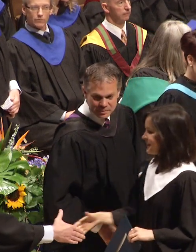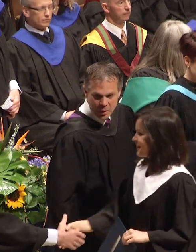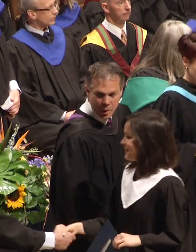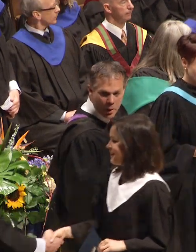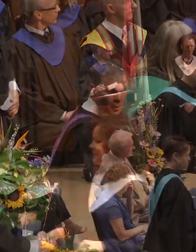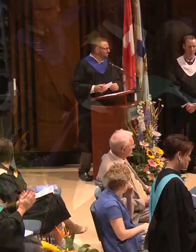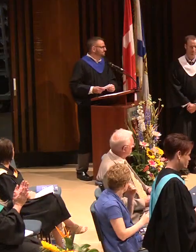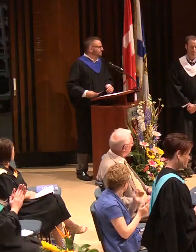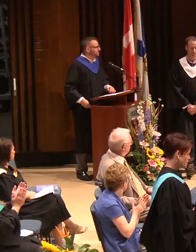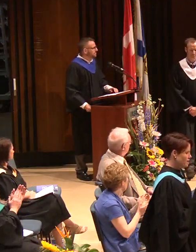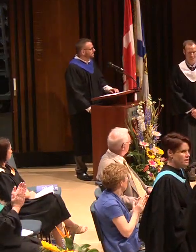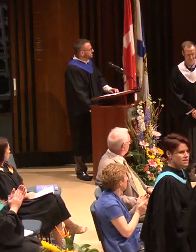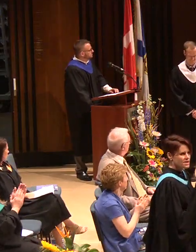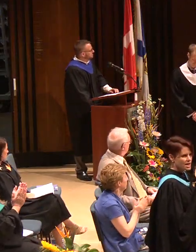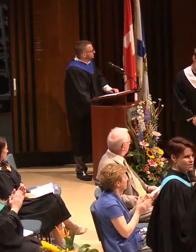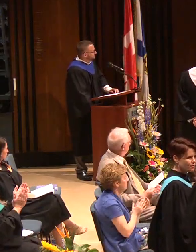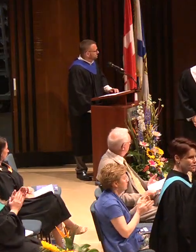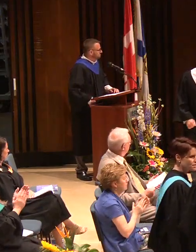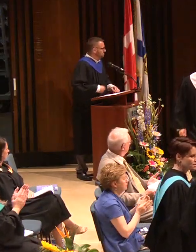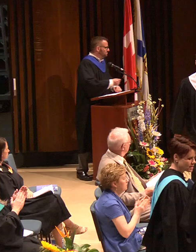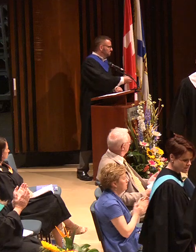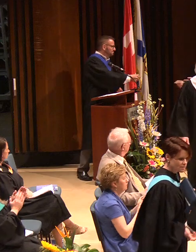Dave Pierce.